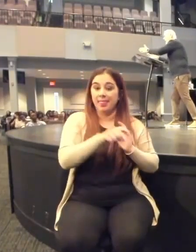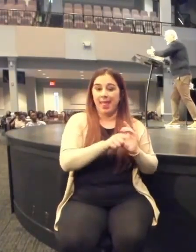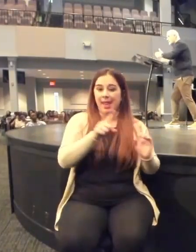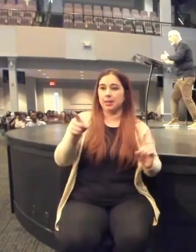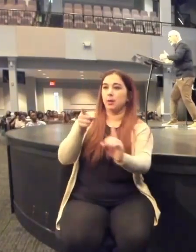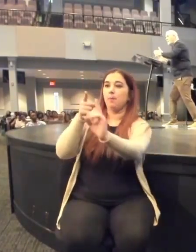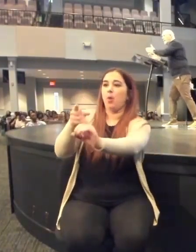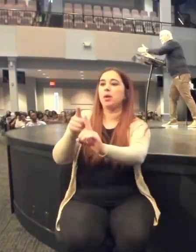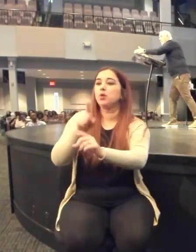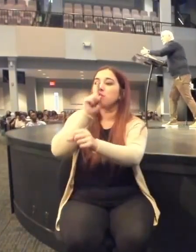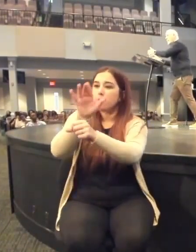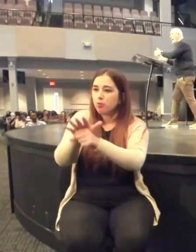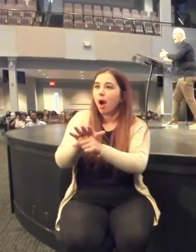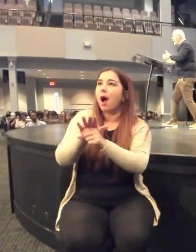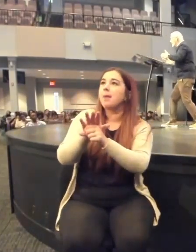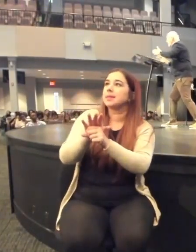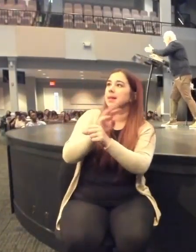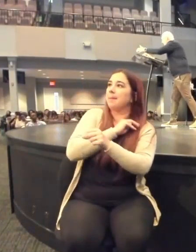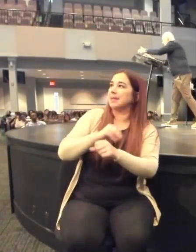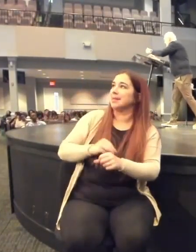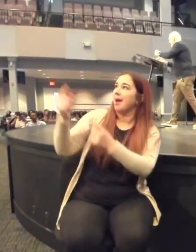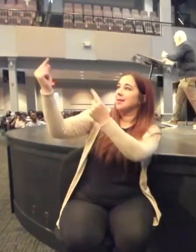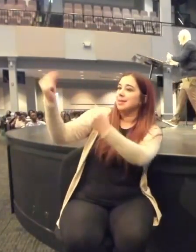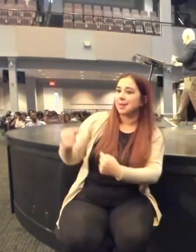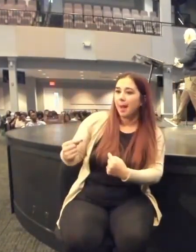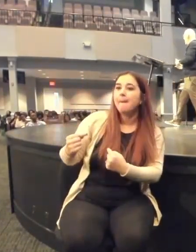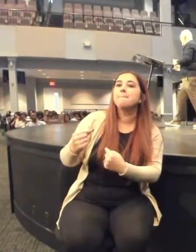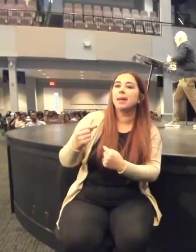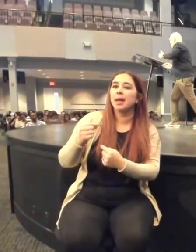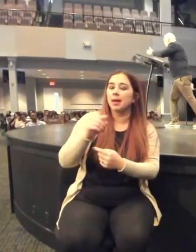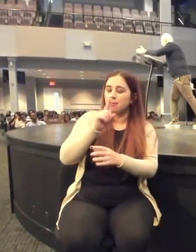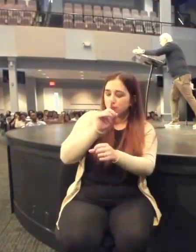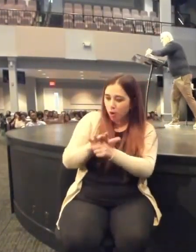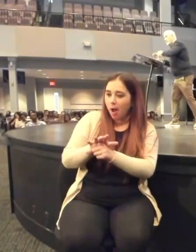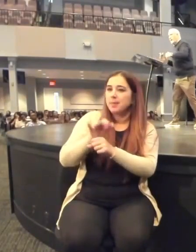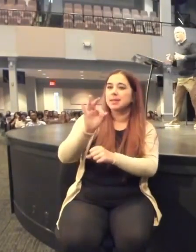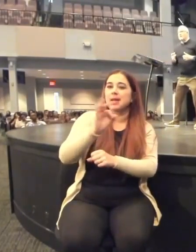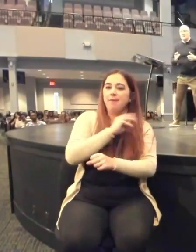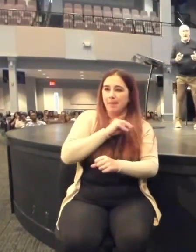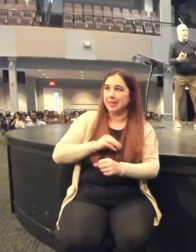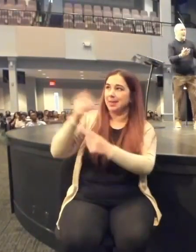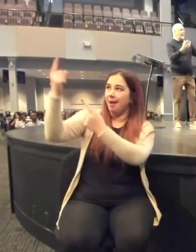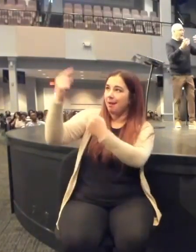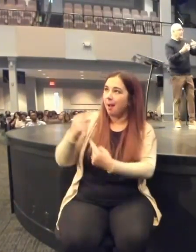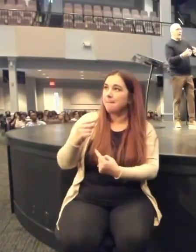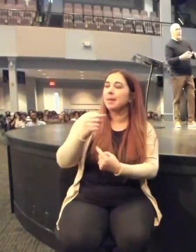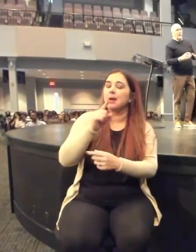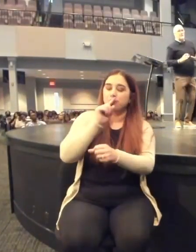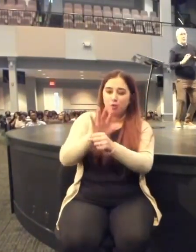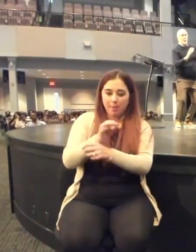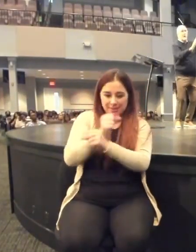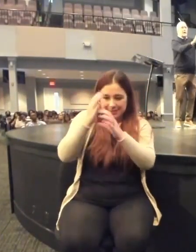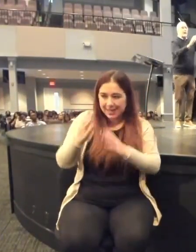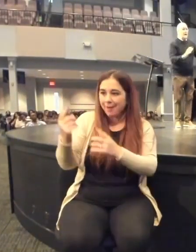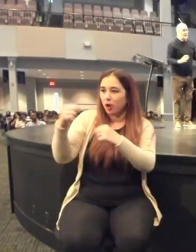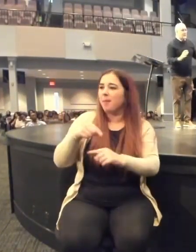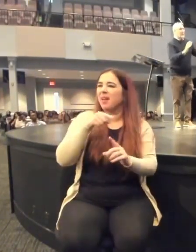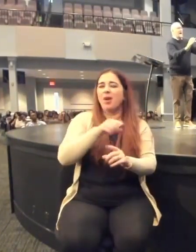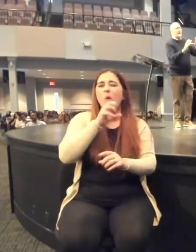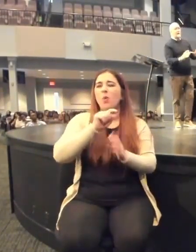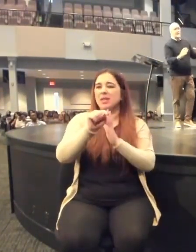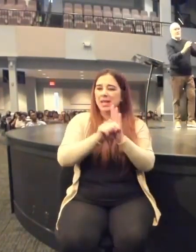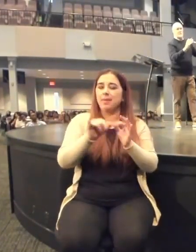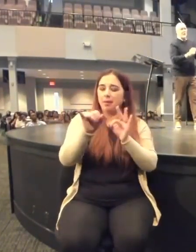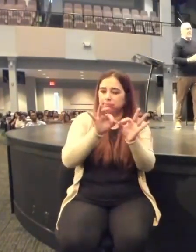the promise of a coming Messiah, the promise of a coming Messiah, the promise of a coming Savior into our world. It's pointing to